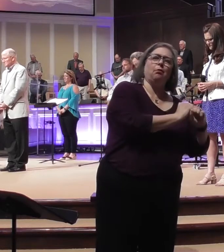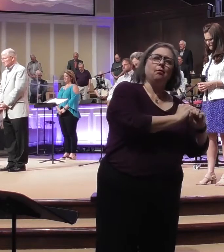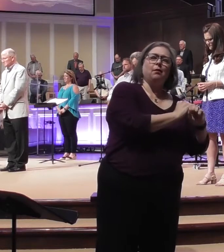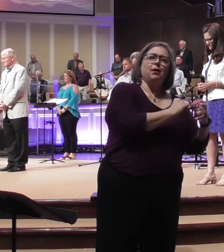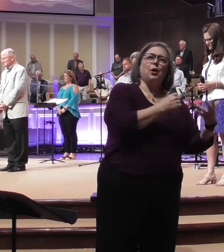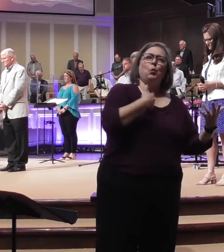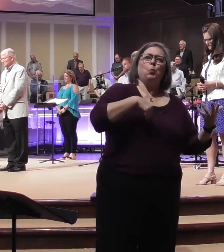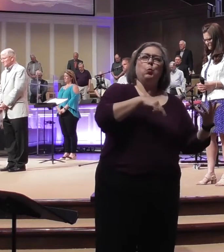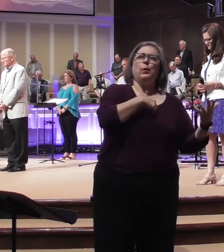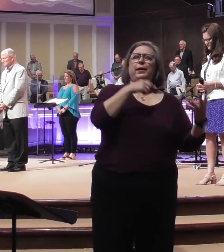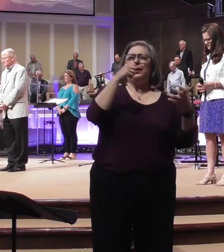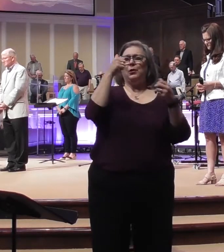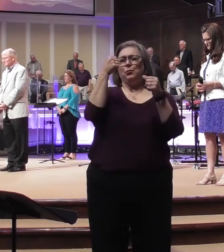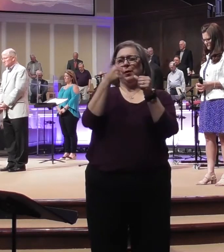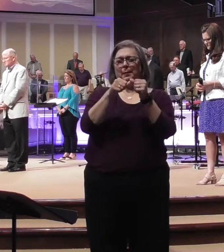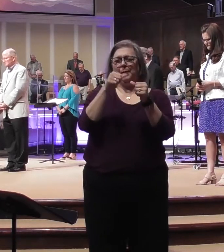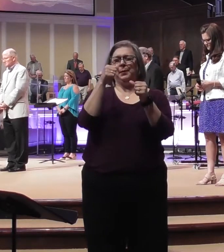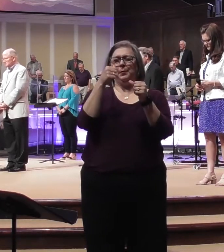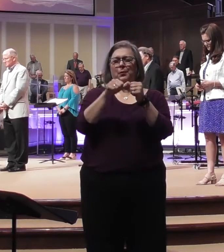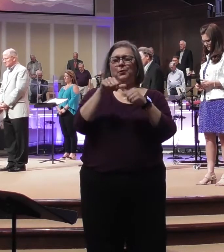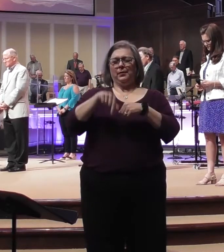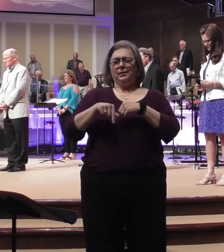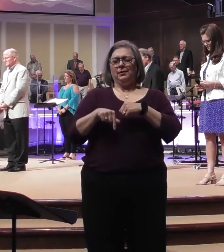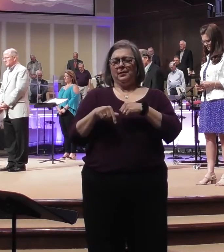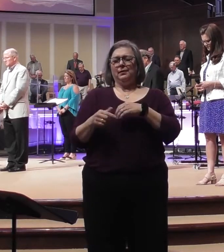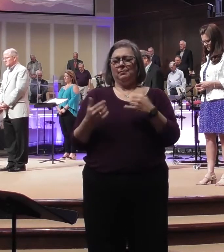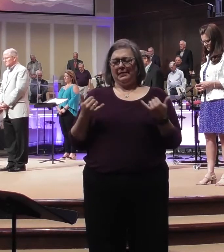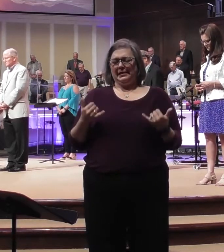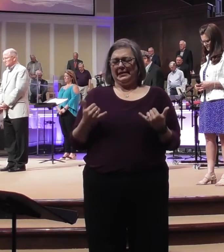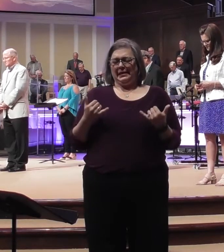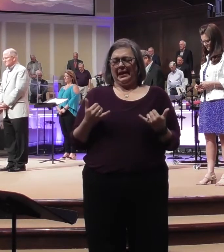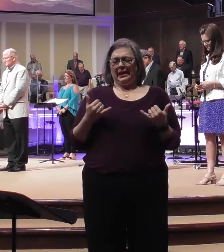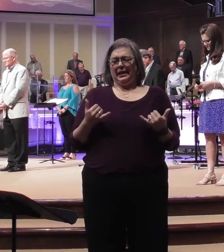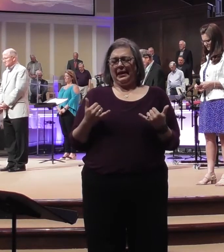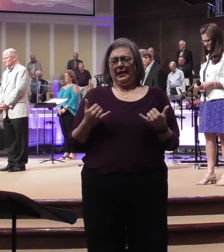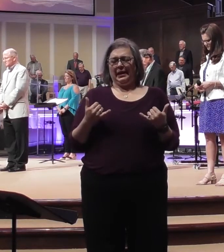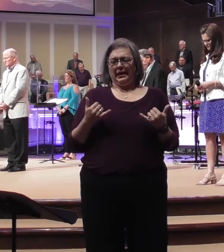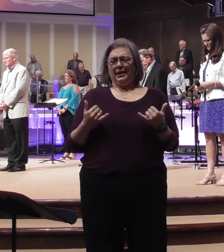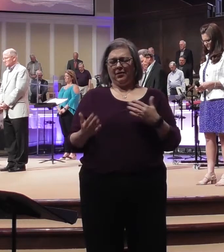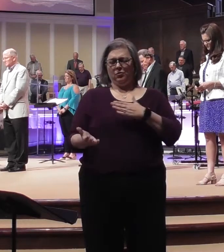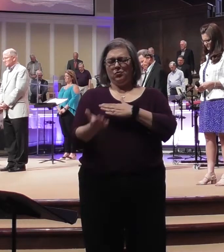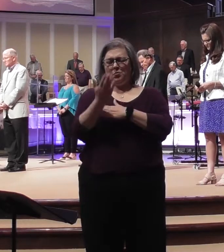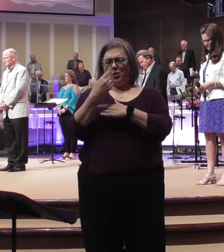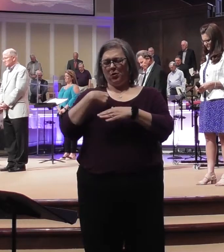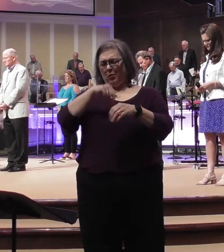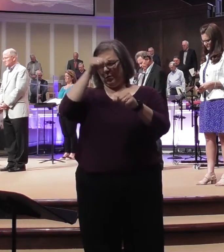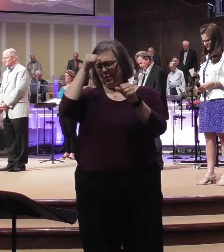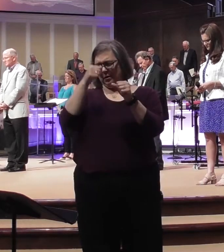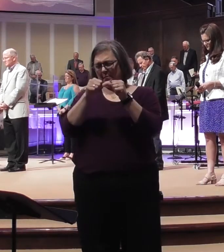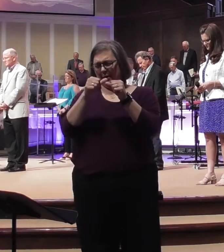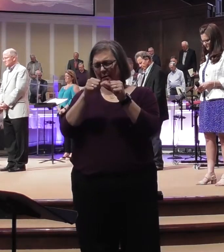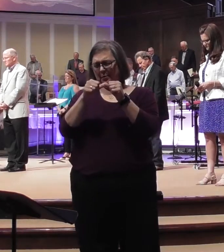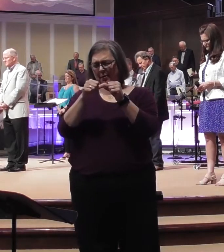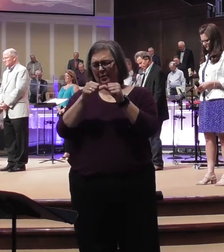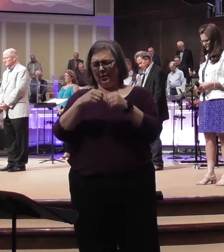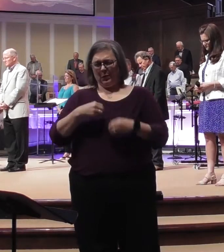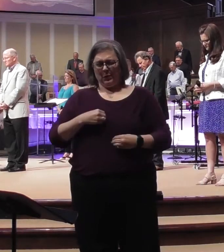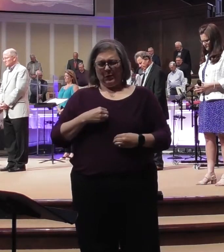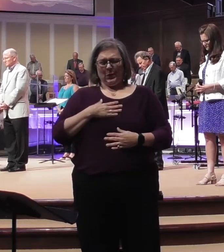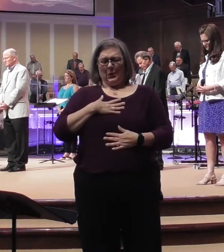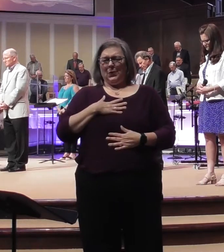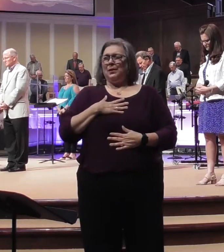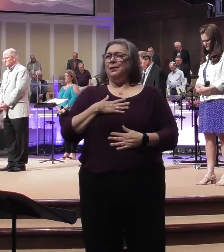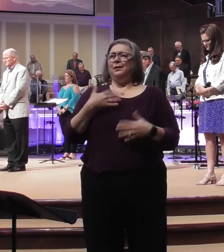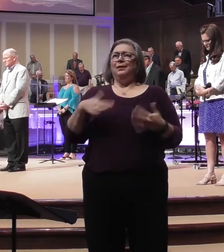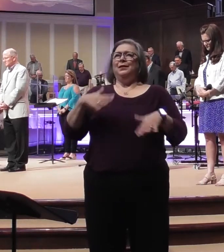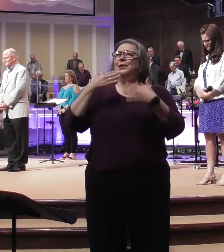Lord, we remember this morning. And in remembering, we are stirred to give you